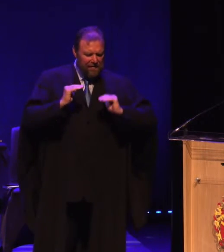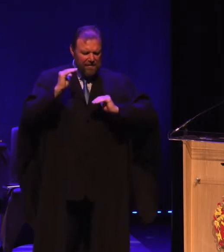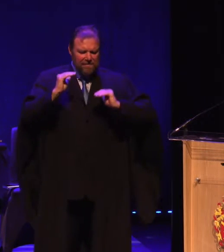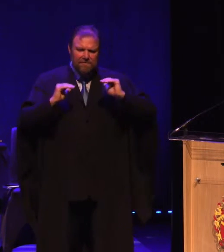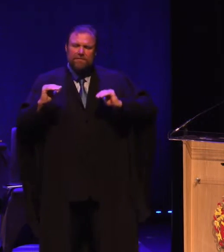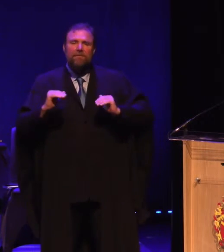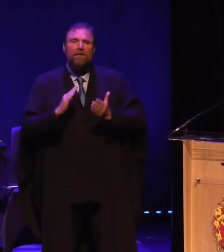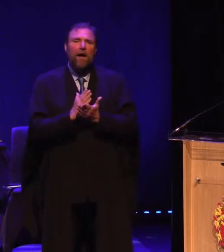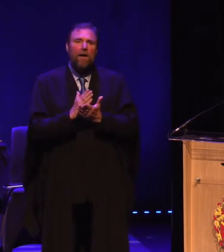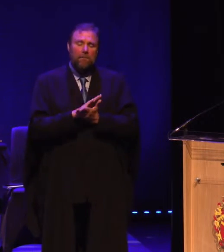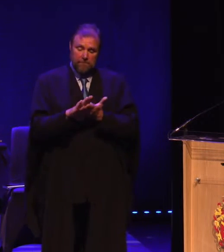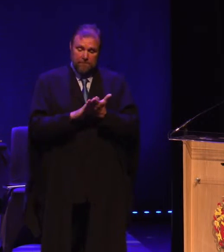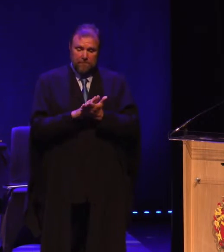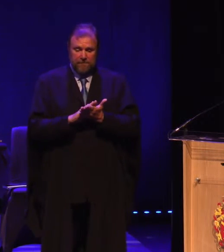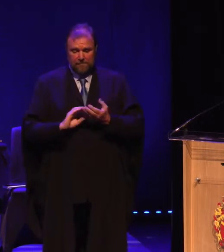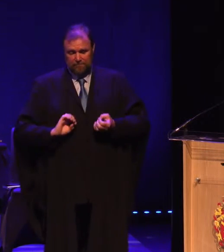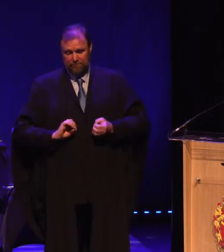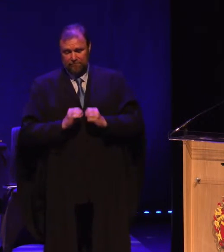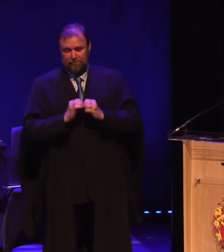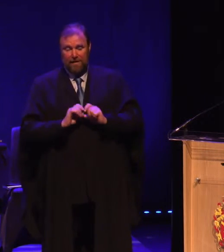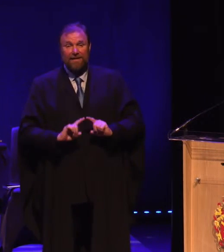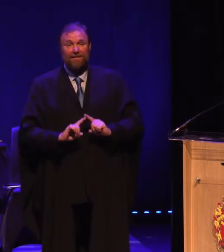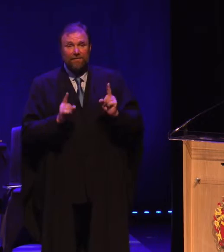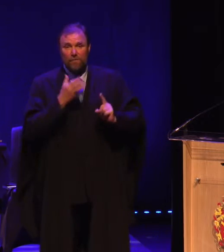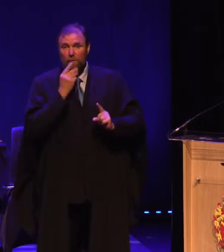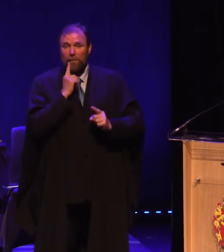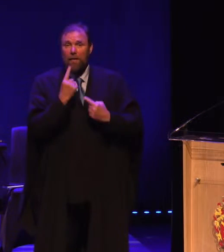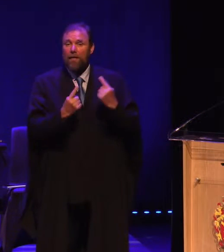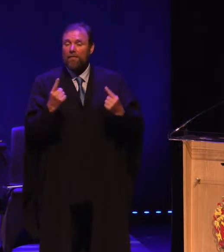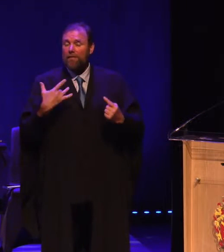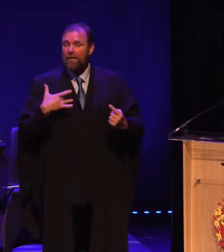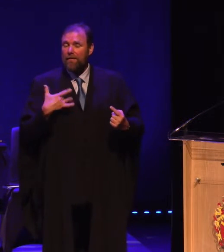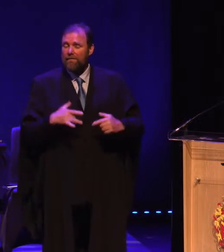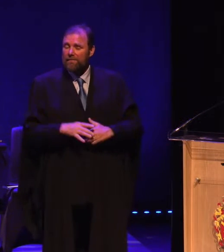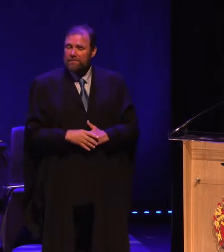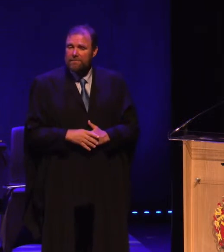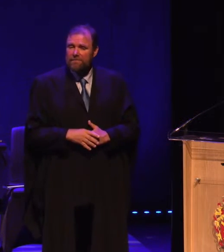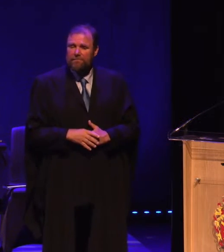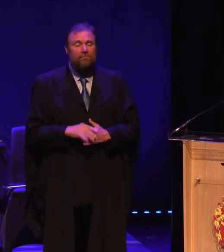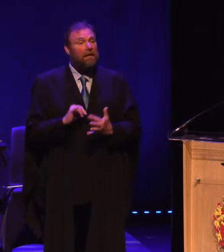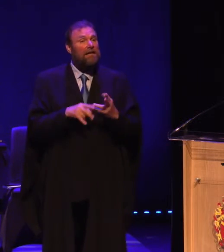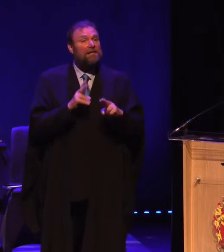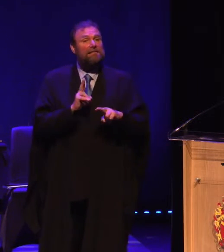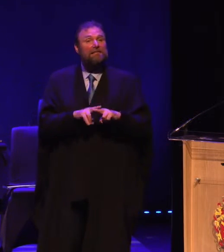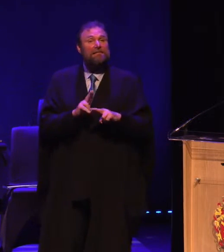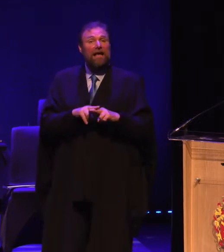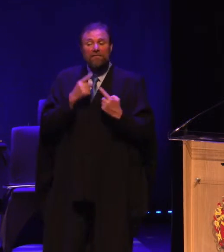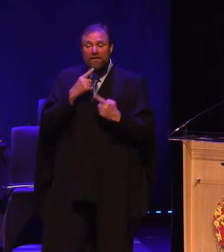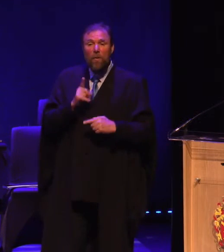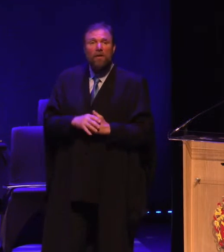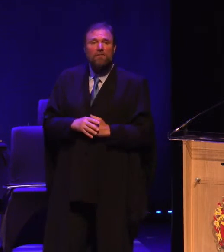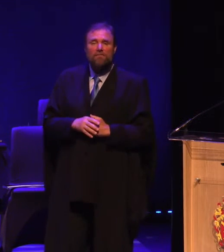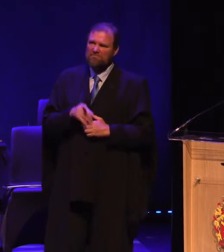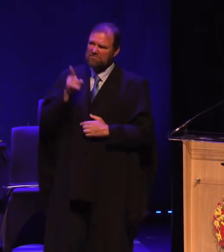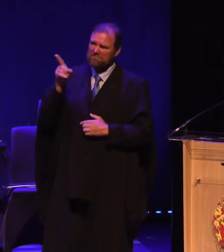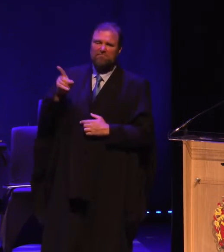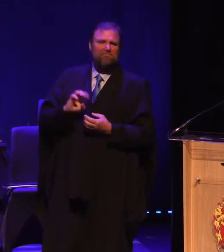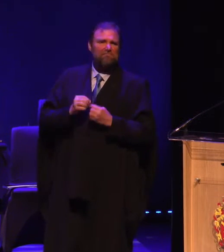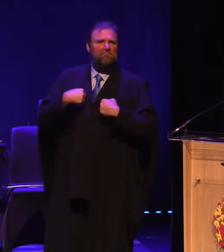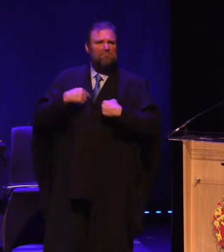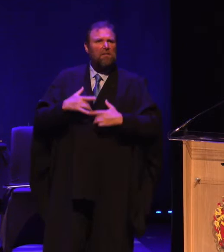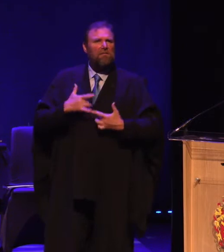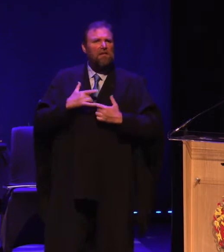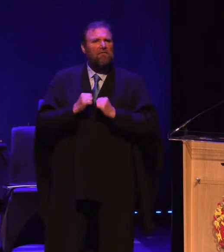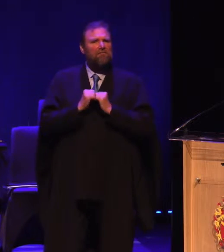tangible difference to the lives of people of Cardiff and the Vale. And what do her staff say about her? She makes you feel valued and that